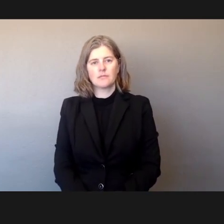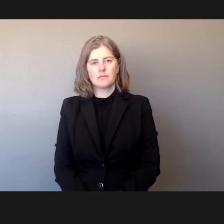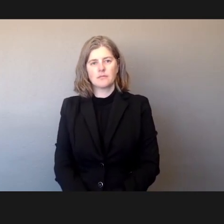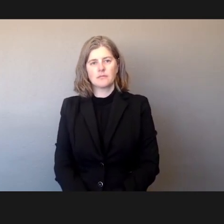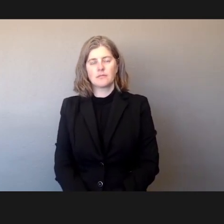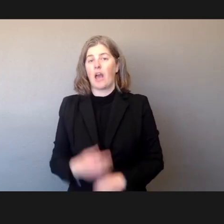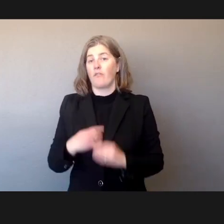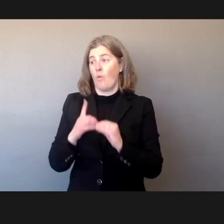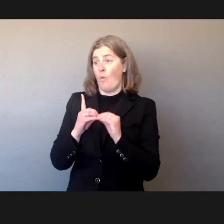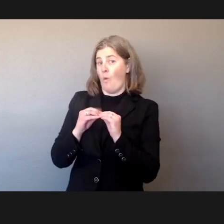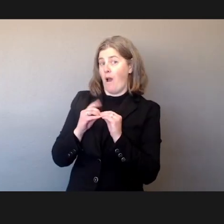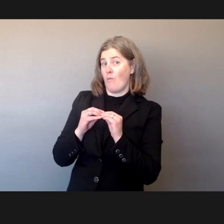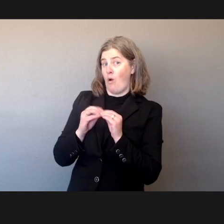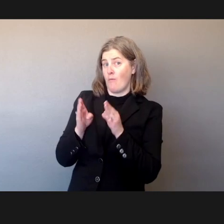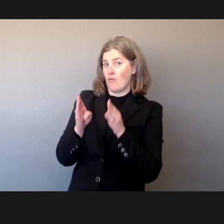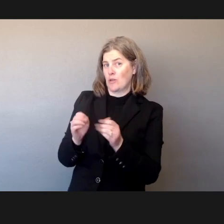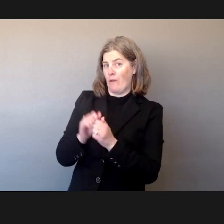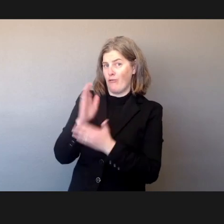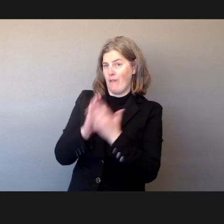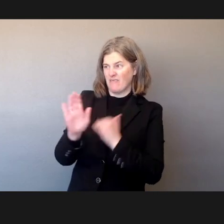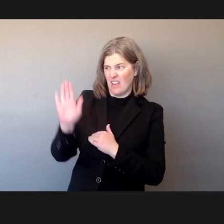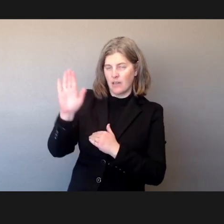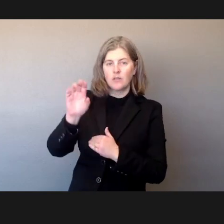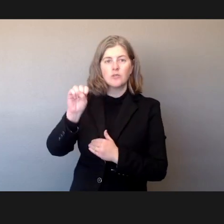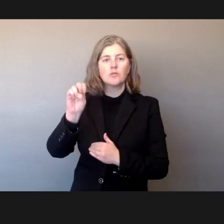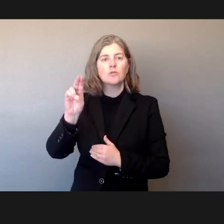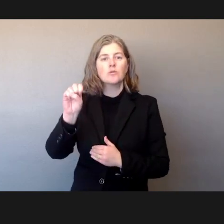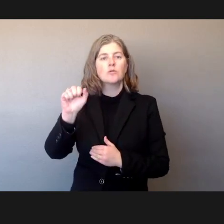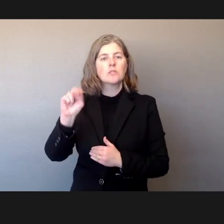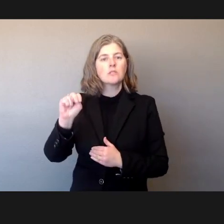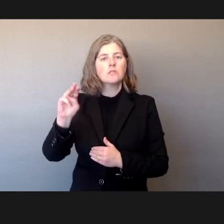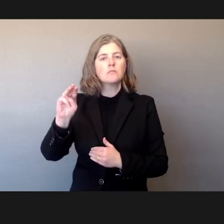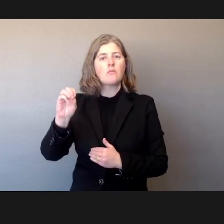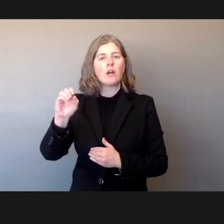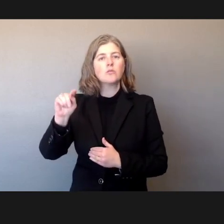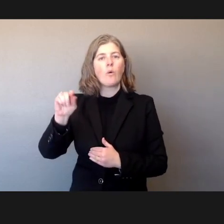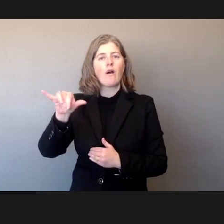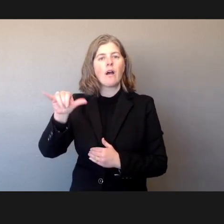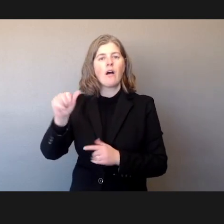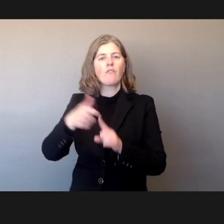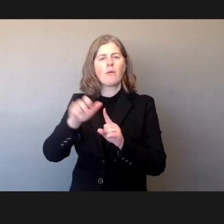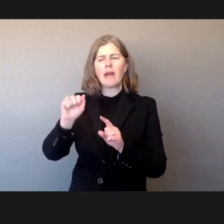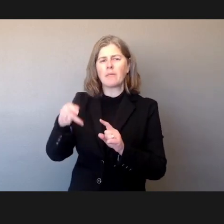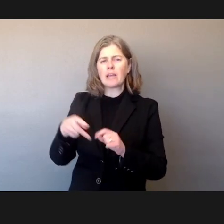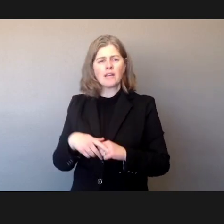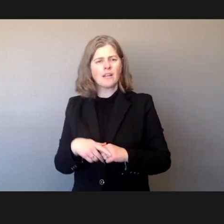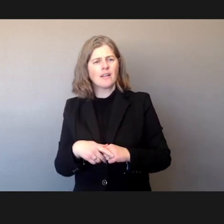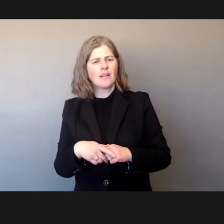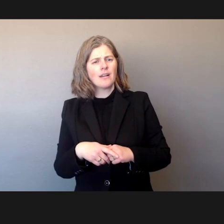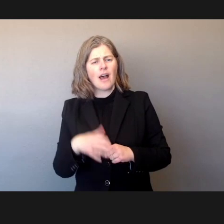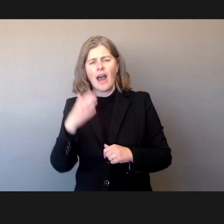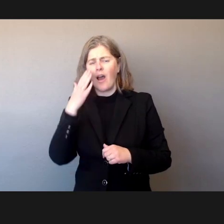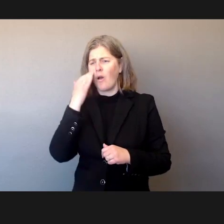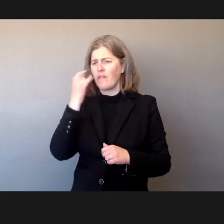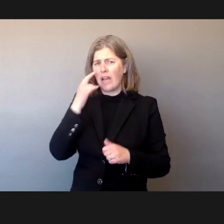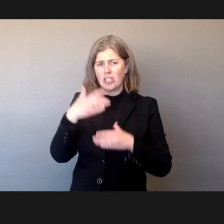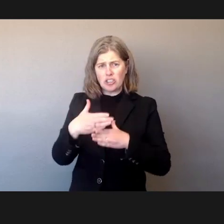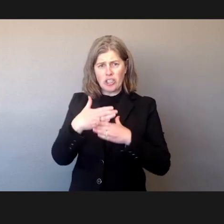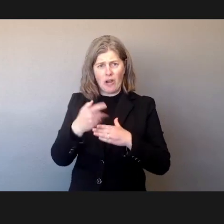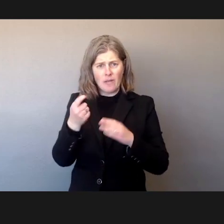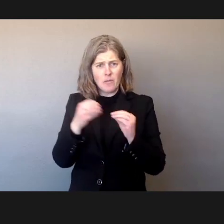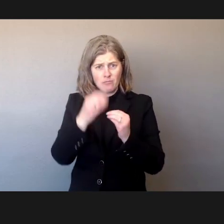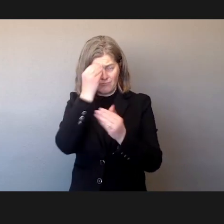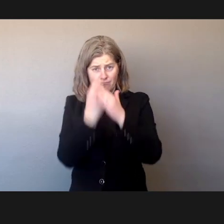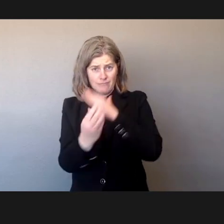We have one more person with their hand up. It's Susan Montoya from the And I don't know if I can share a little known